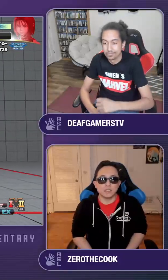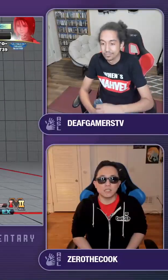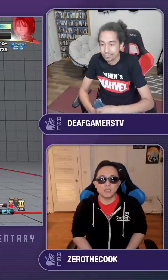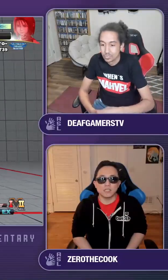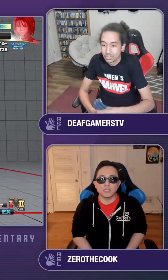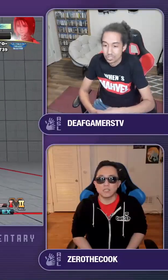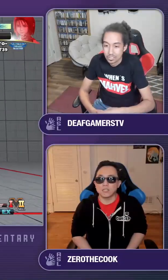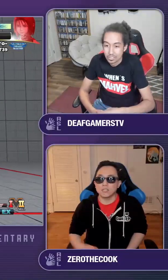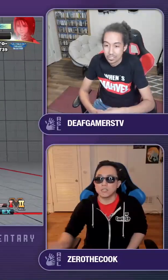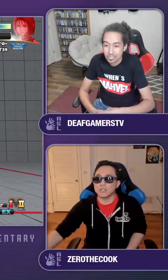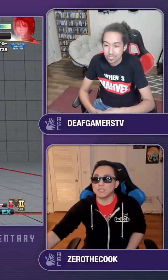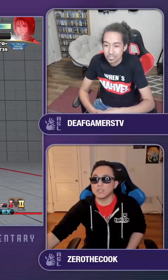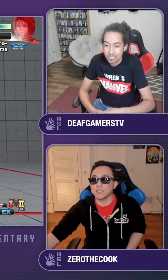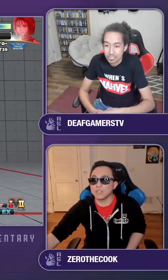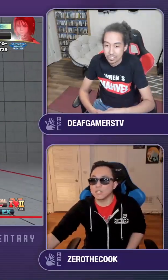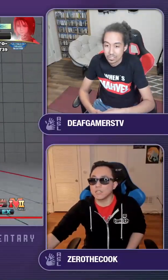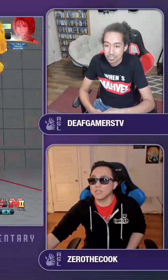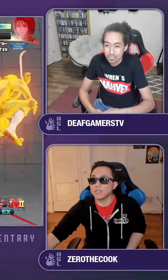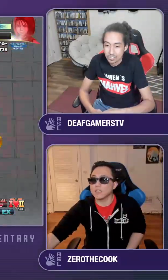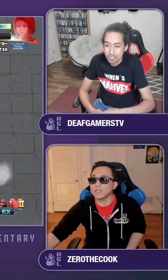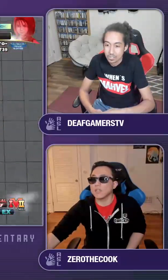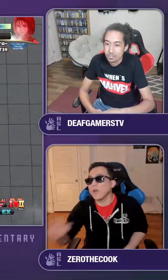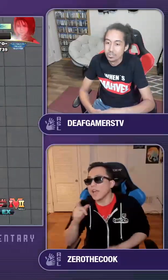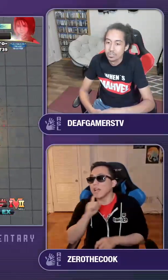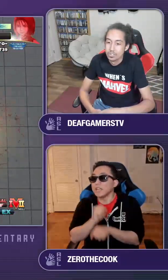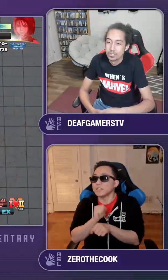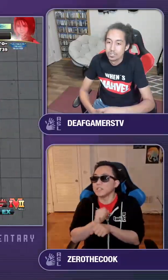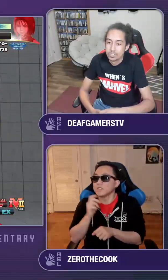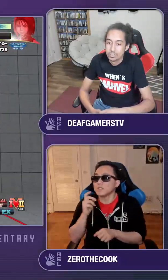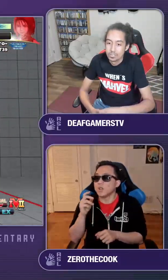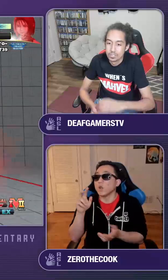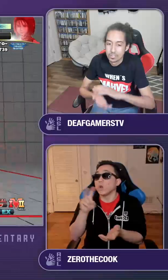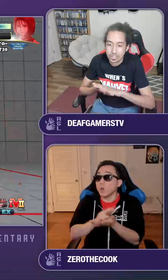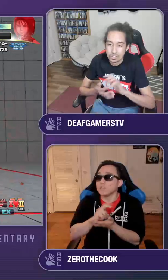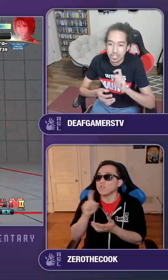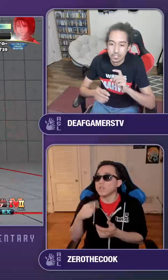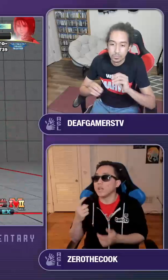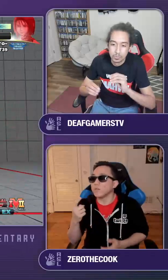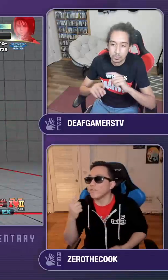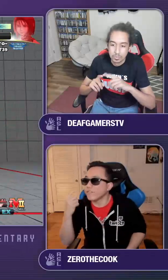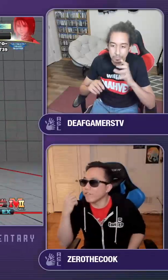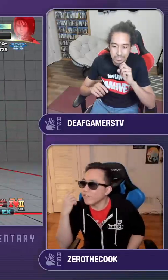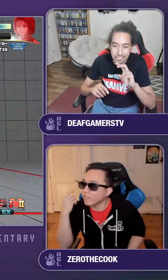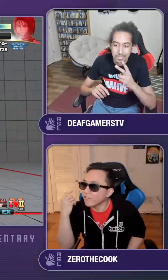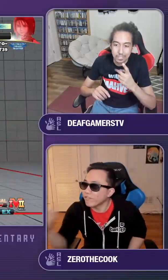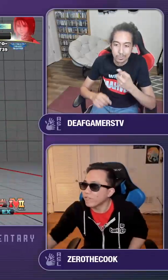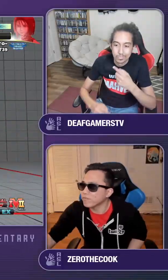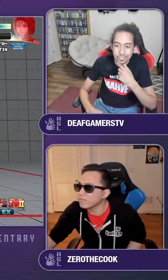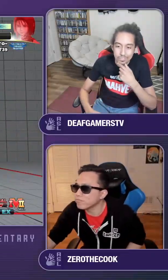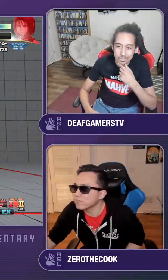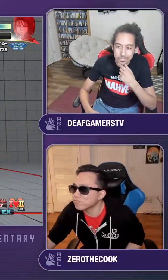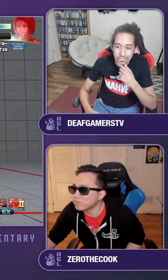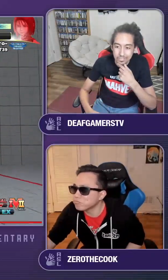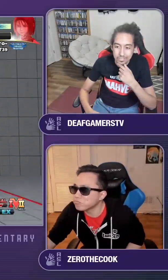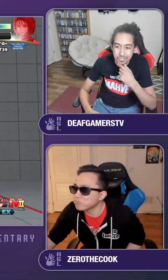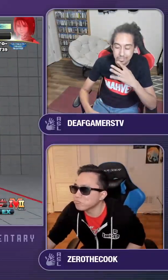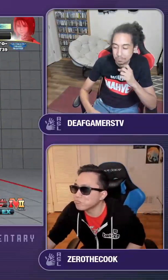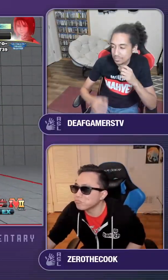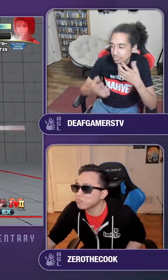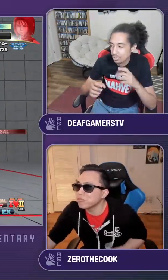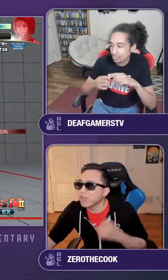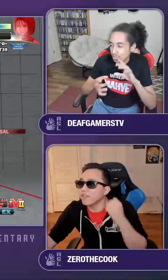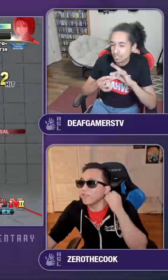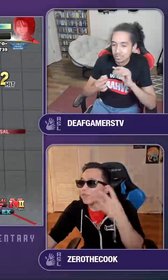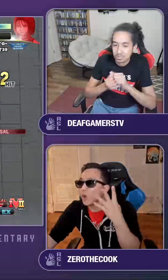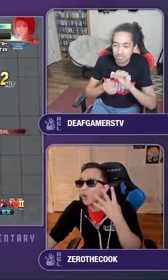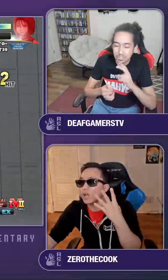EX. There was not an anti-air attempt on that jumping from Metro. Yeah. And he's got the corner. He messed up though. Spent a little bit of a